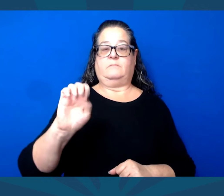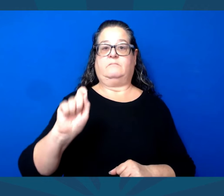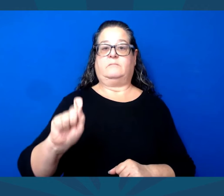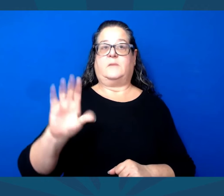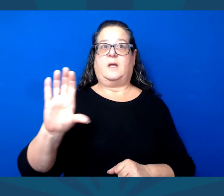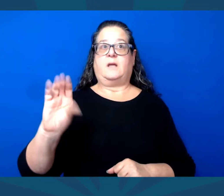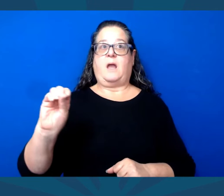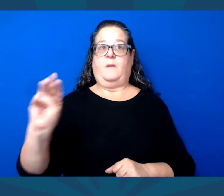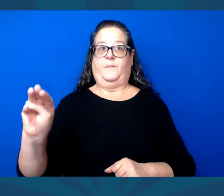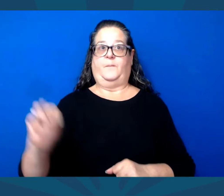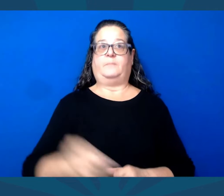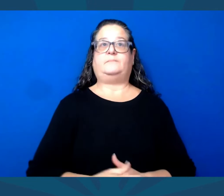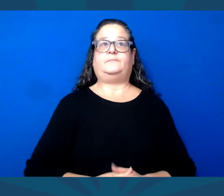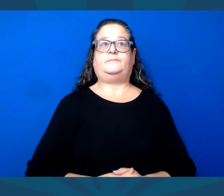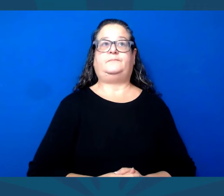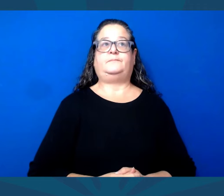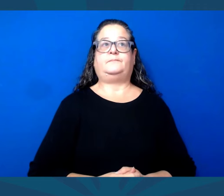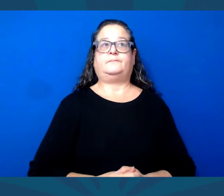www.tjshope.com.